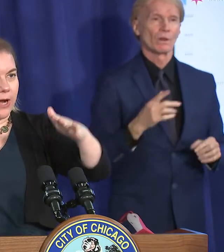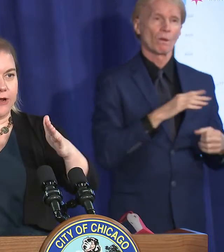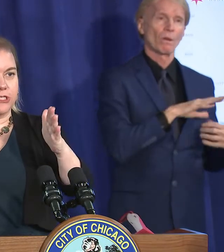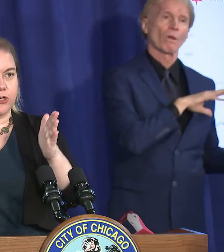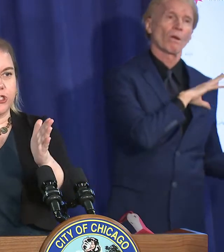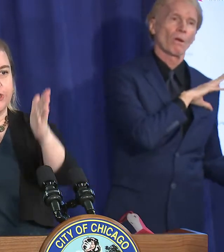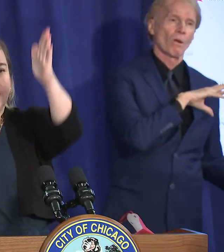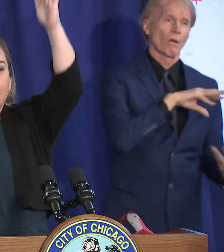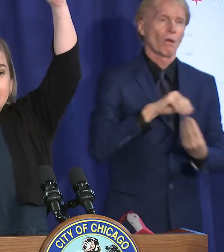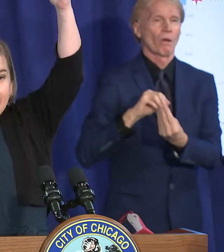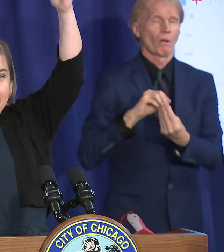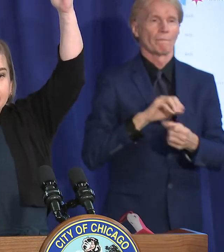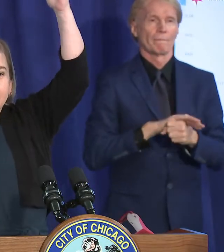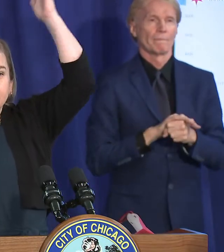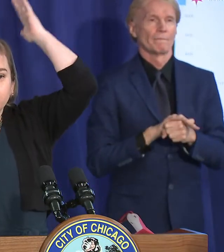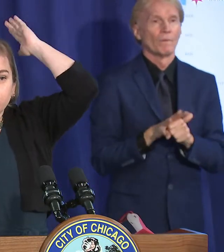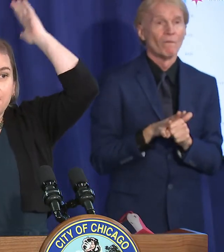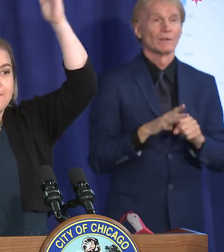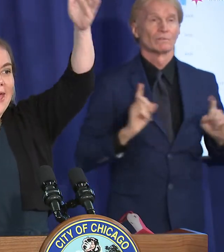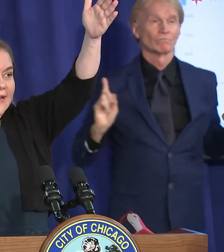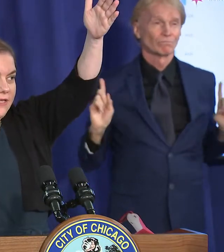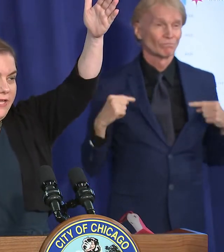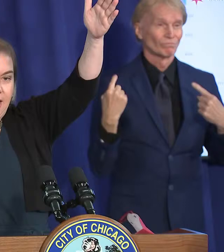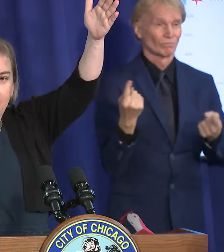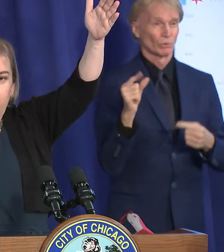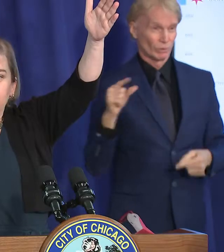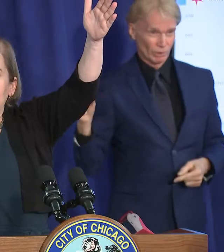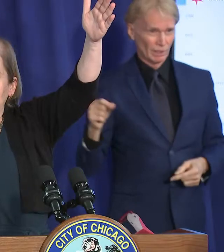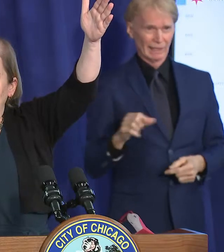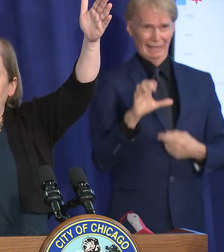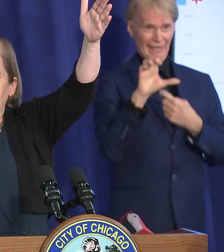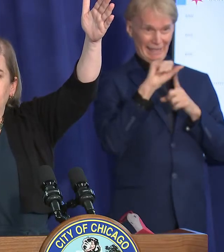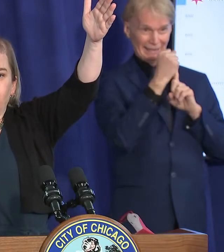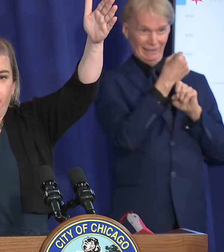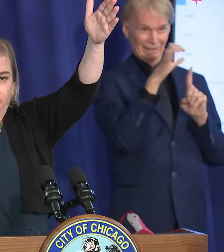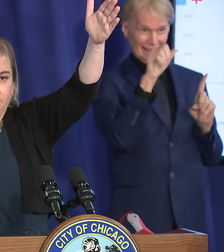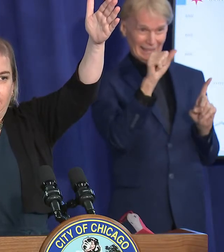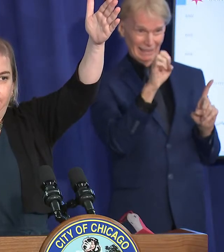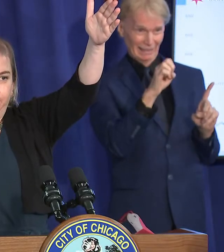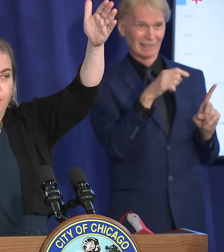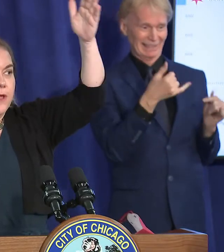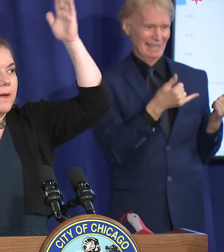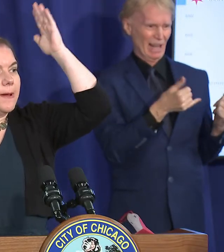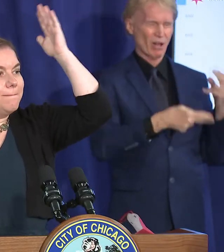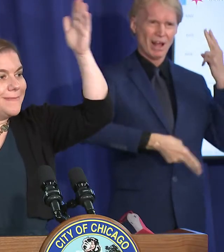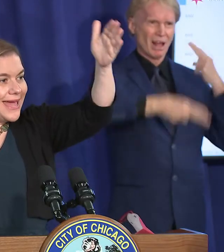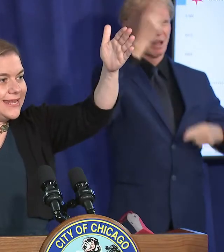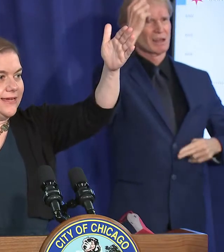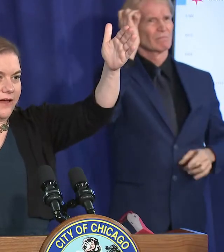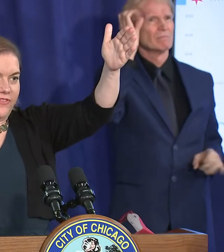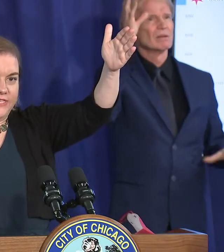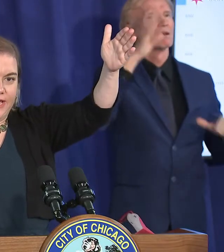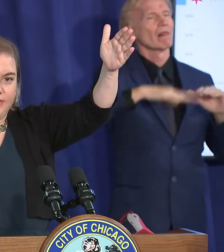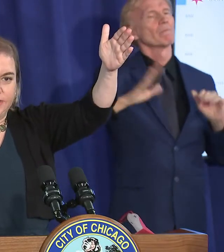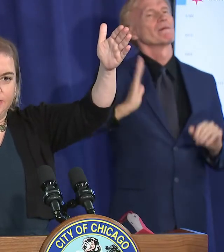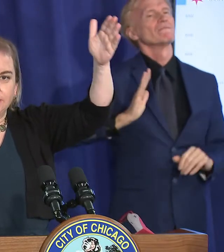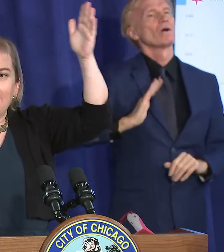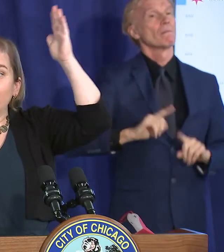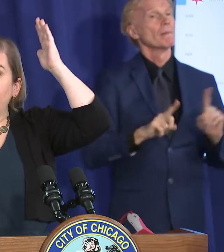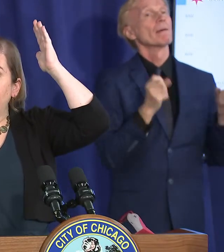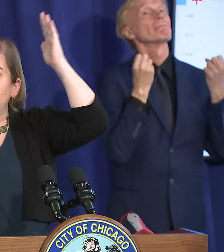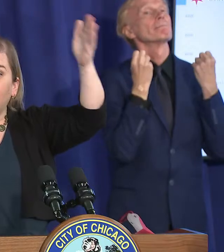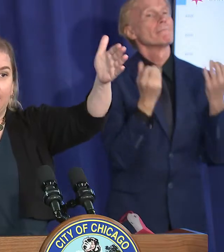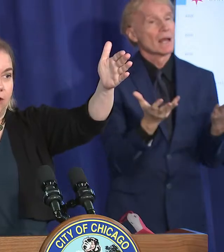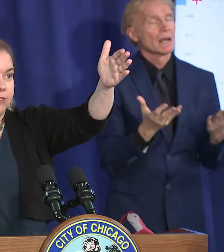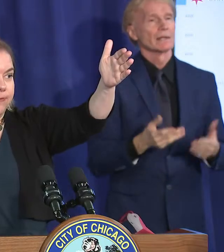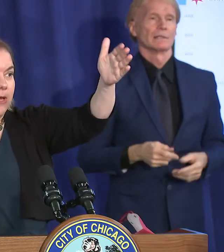Compared to prior surges, cases dramatically higher than anything we had seen previously. But many of these cases